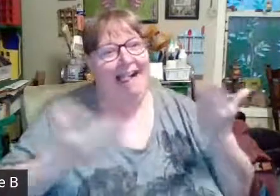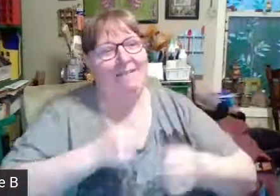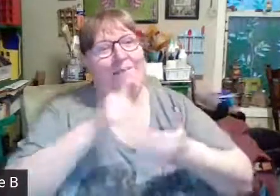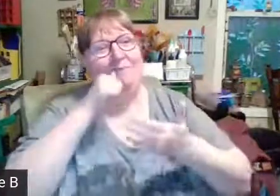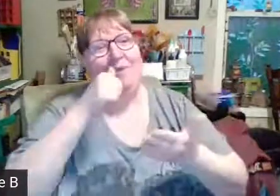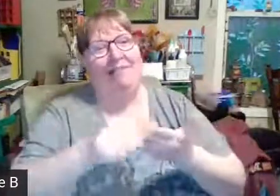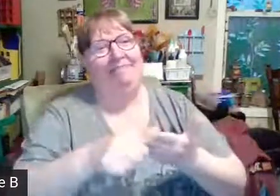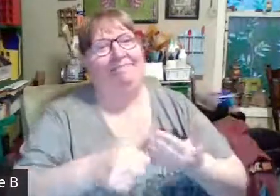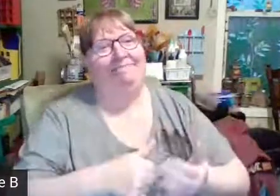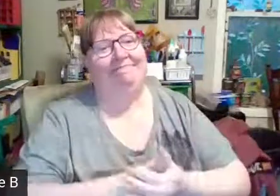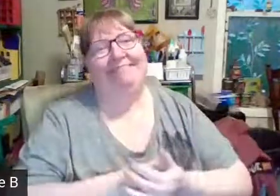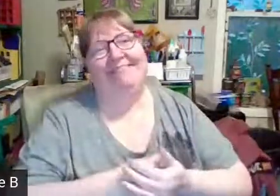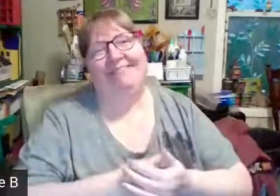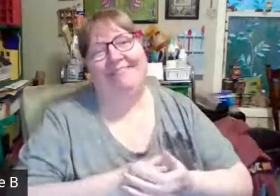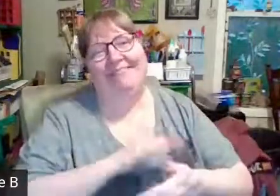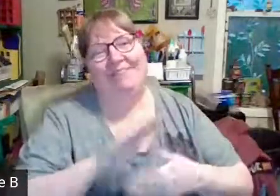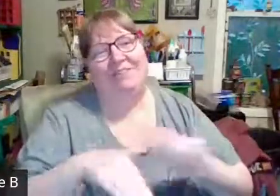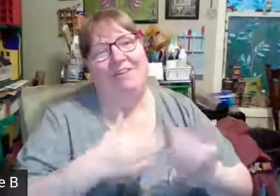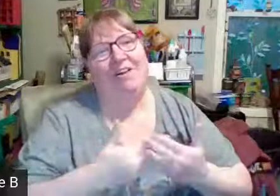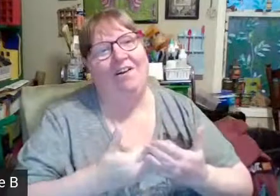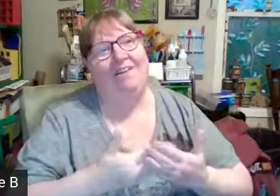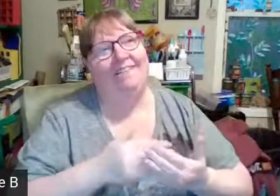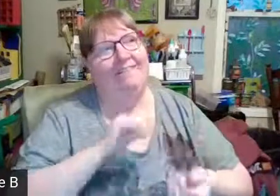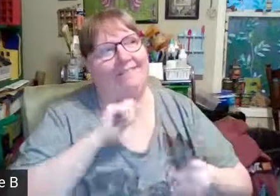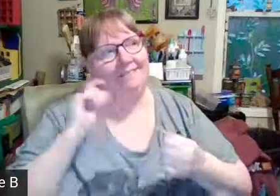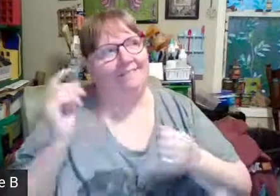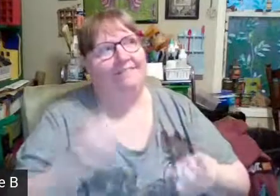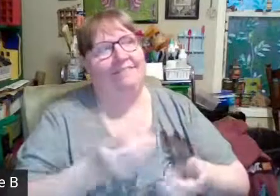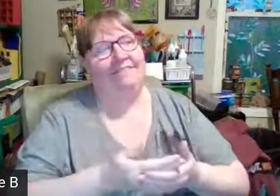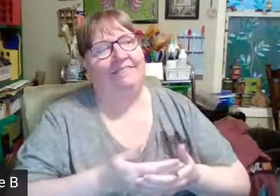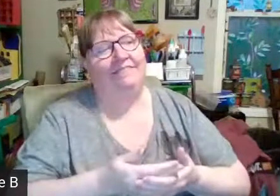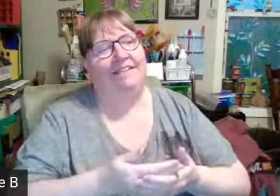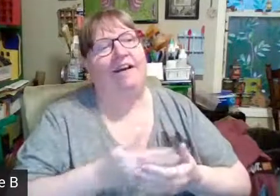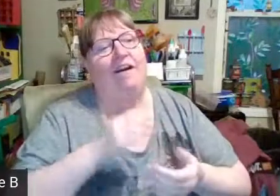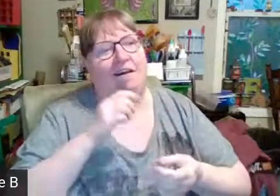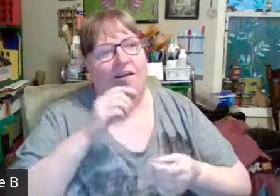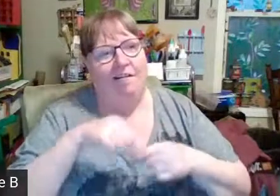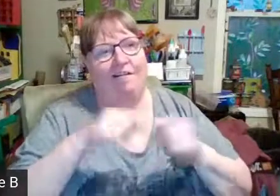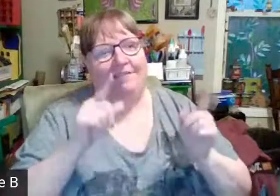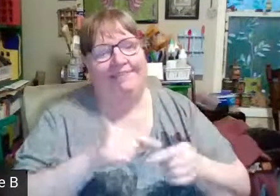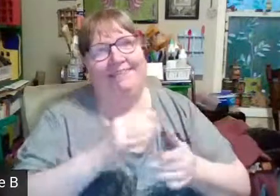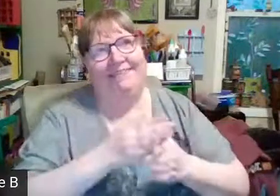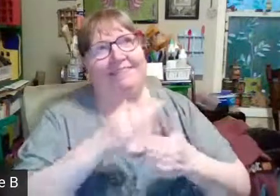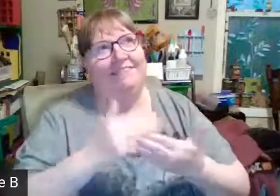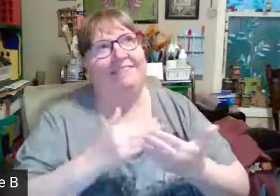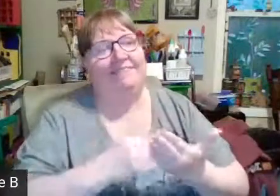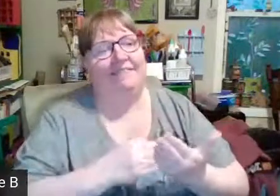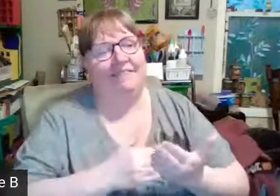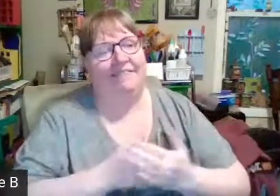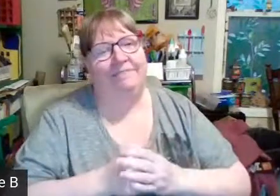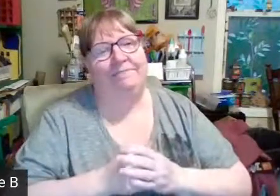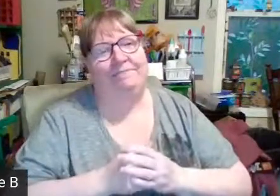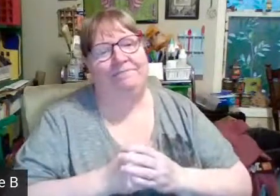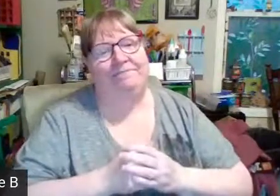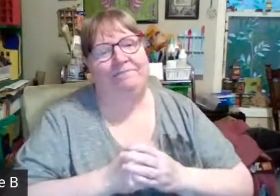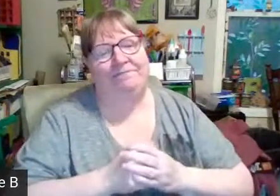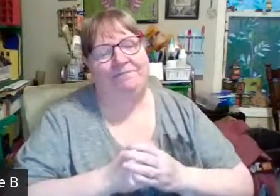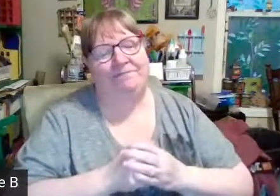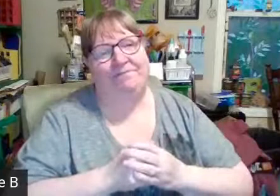gets stressed about sending a Happy Mail. It is very much like making Happy Mail for folks. And so the smile